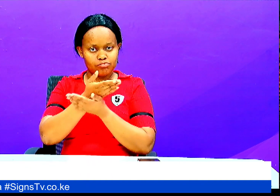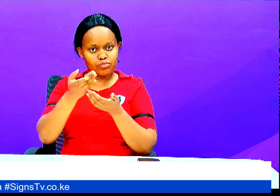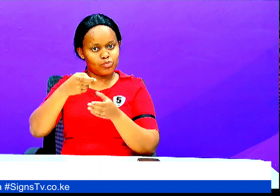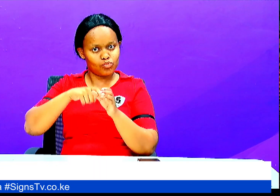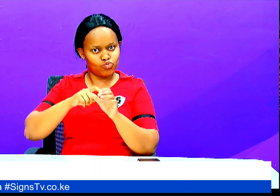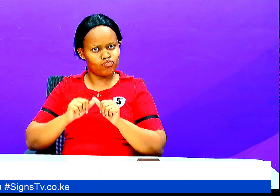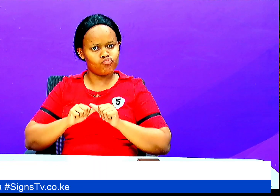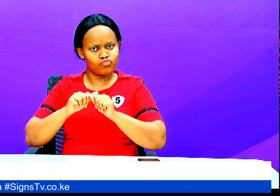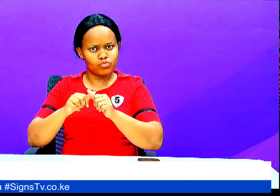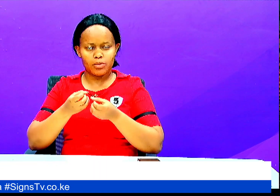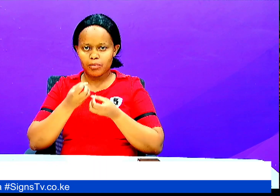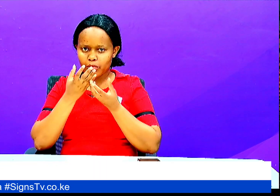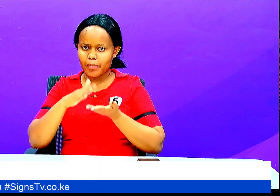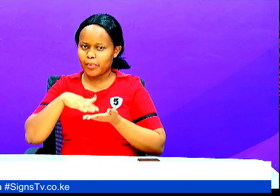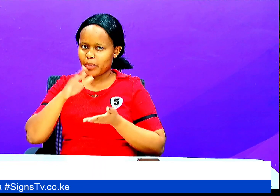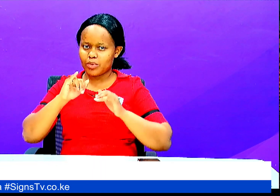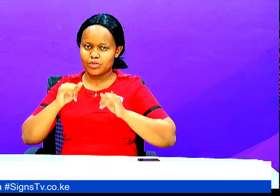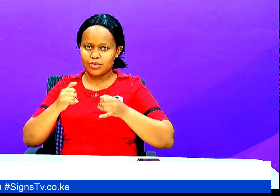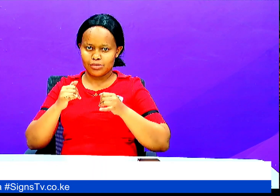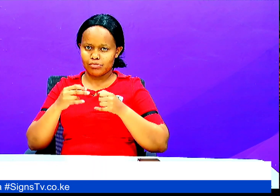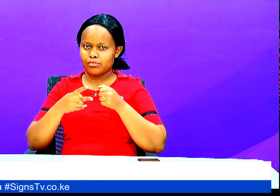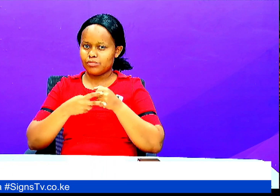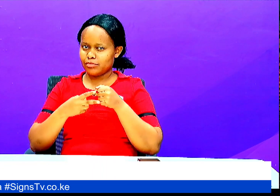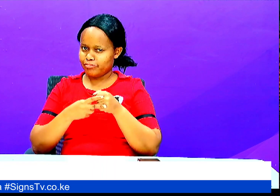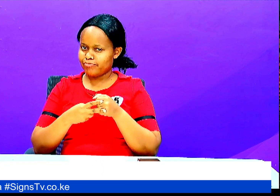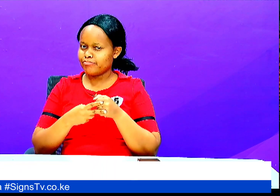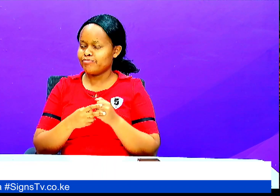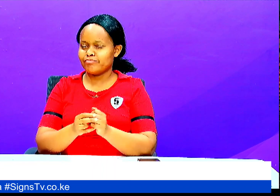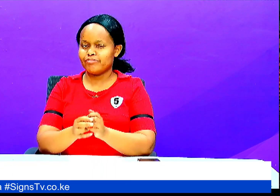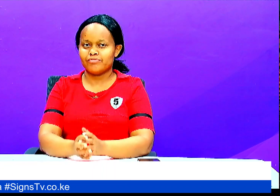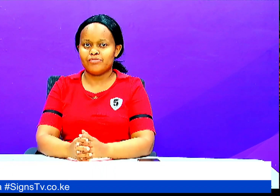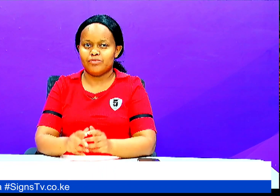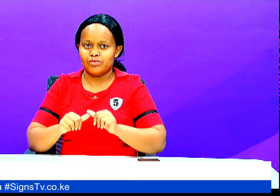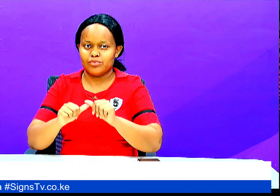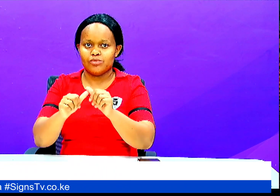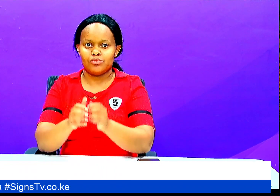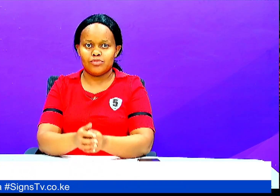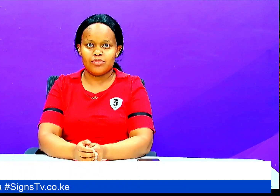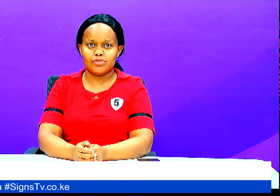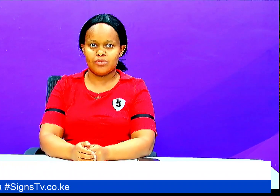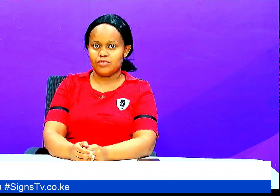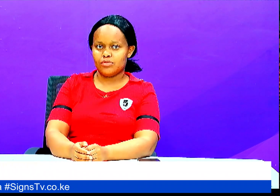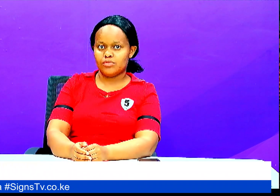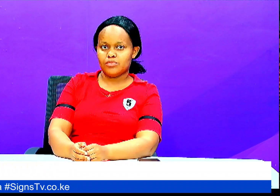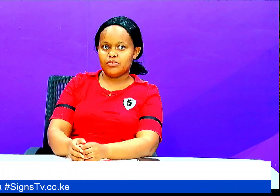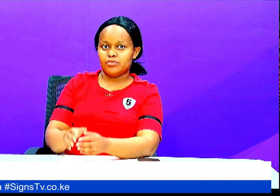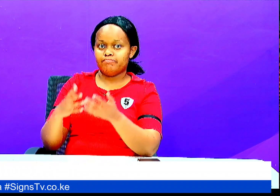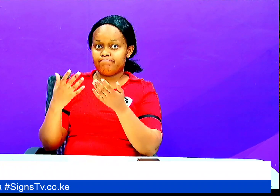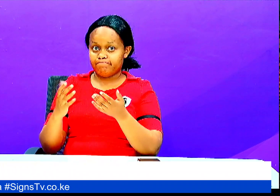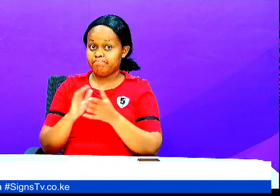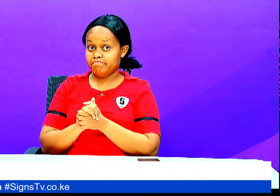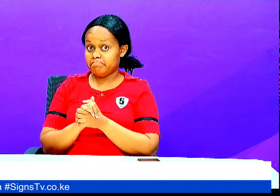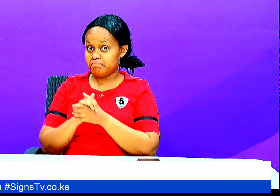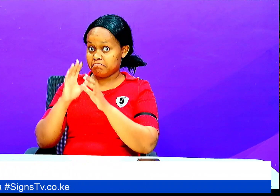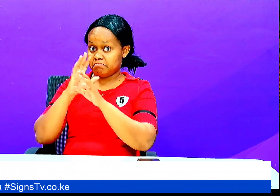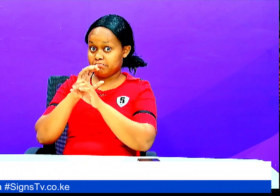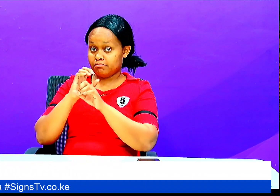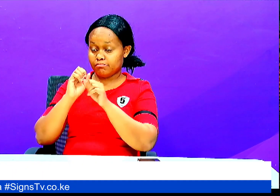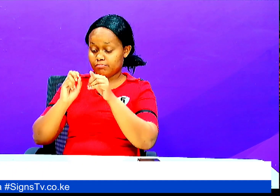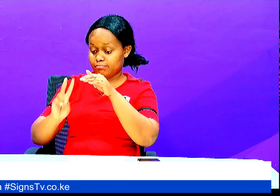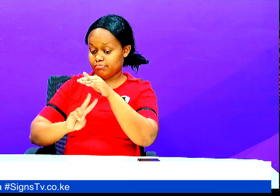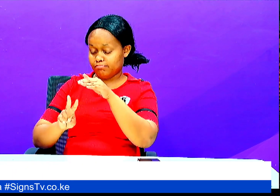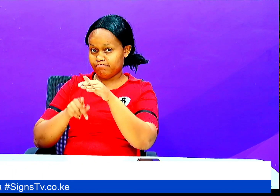Edna Kindi, and my sign language interpreter voicing today, Esther Kindi. Let's get to know the news making headlines in the